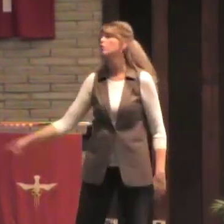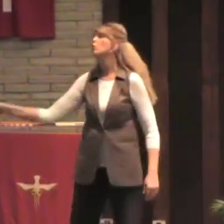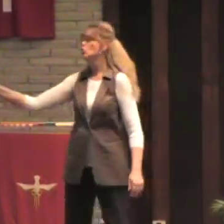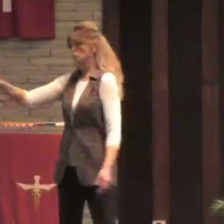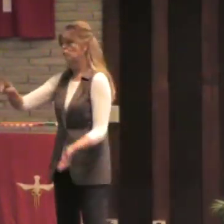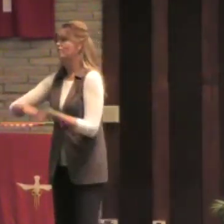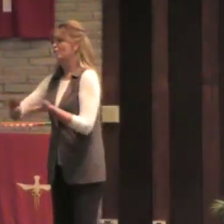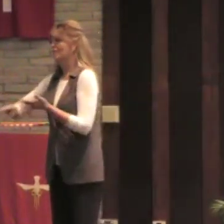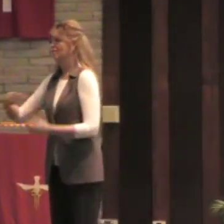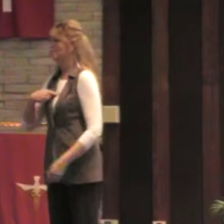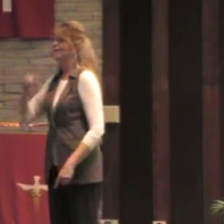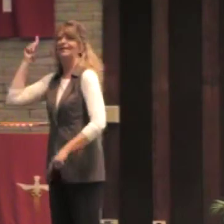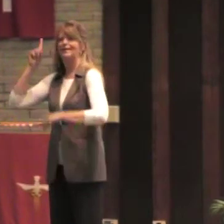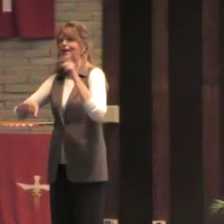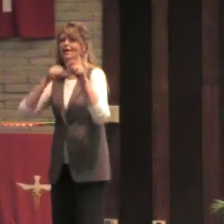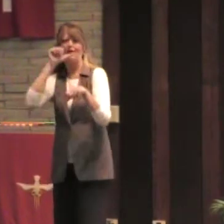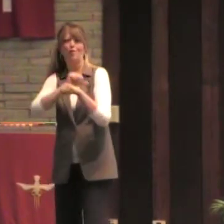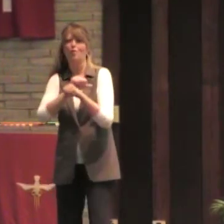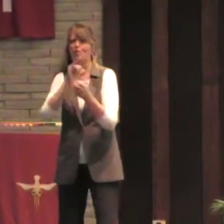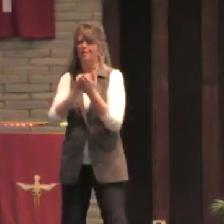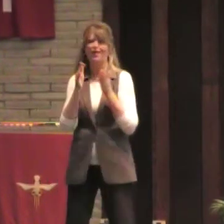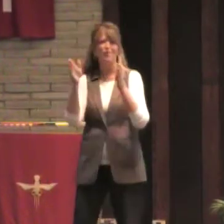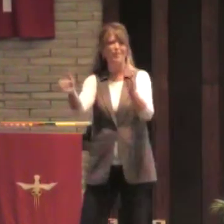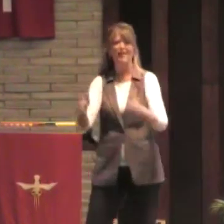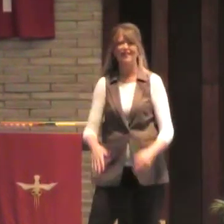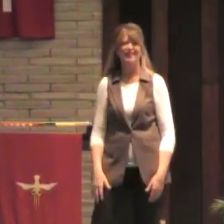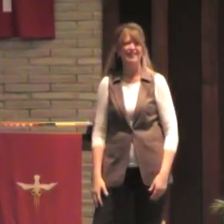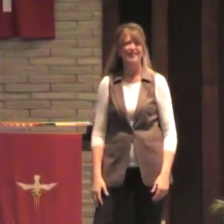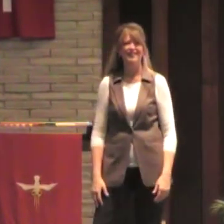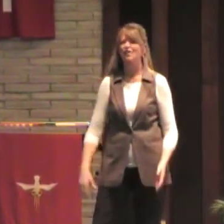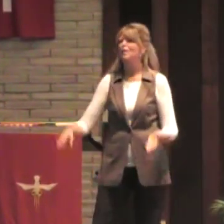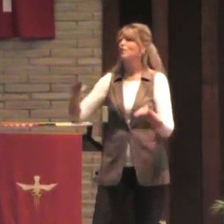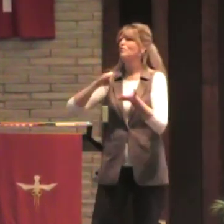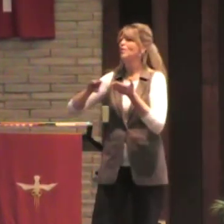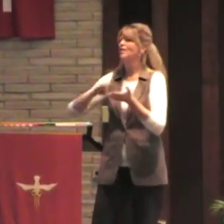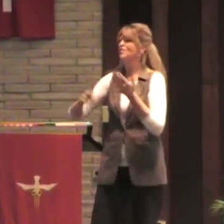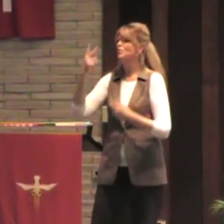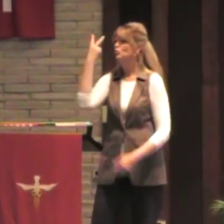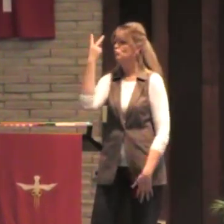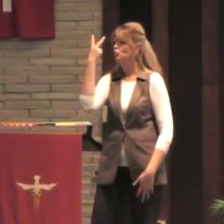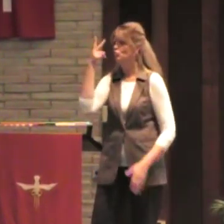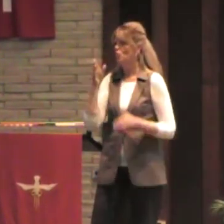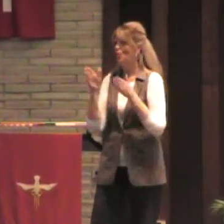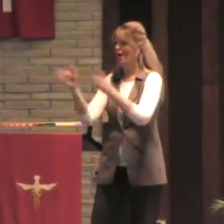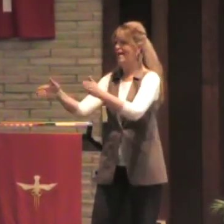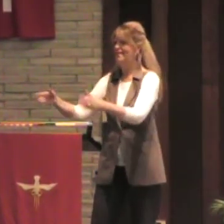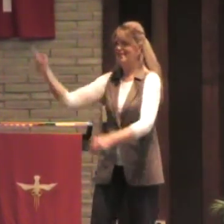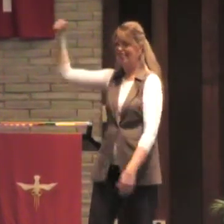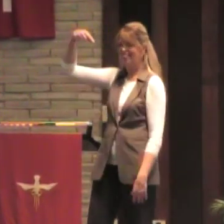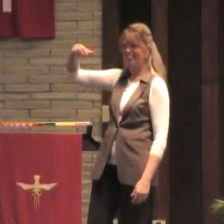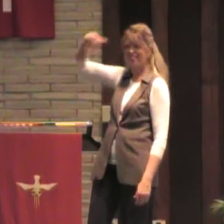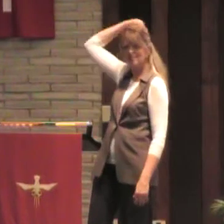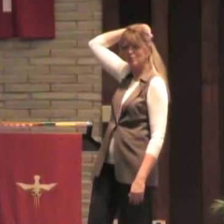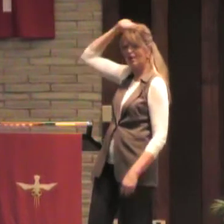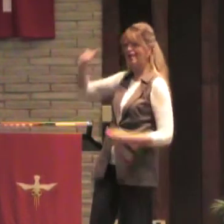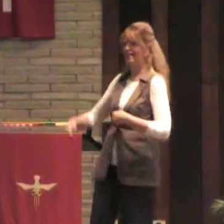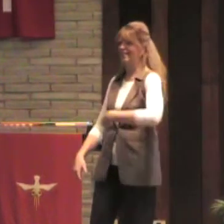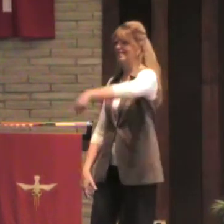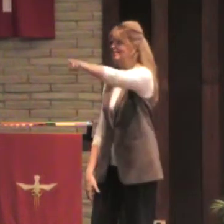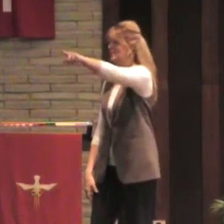We can't not forgive and expect other people to forgive us. It just doesn't work that way. Forgiveness is a two-way